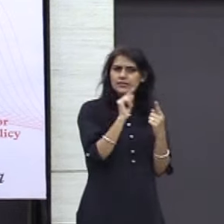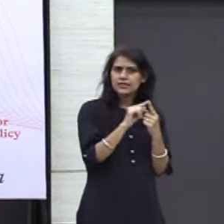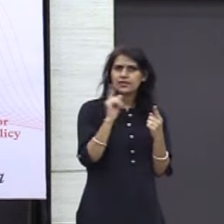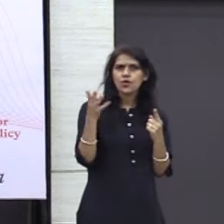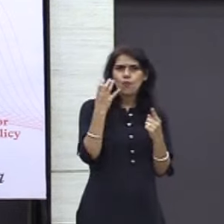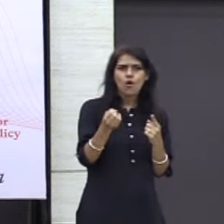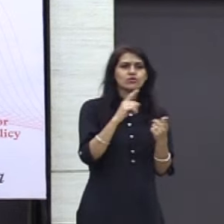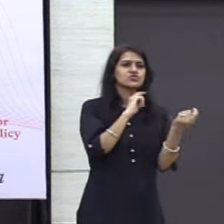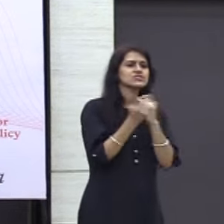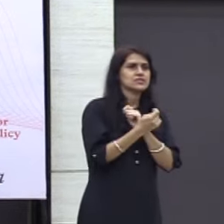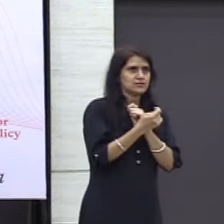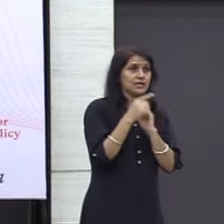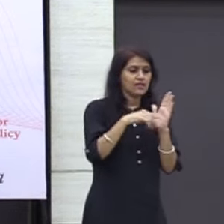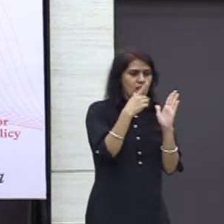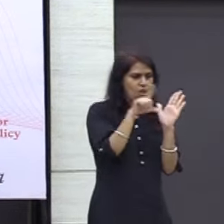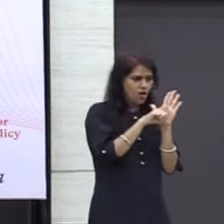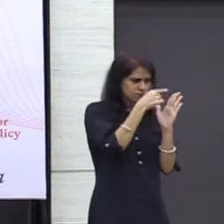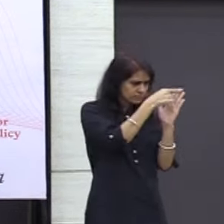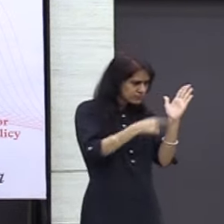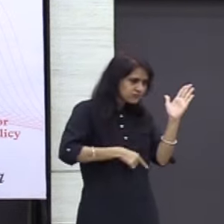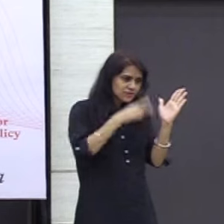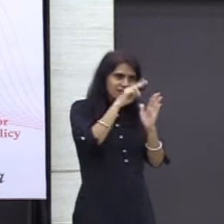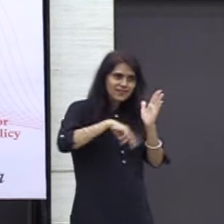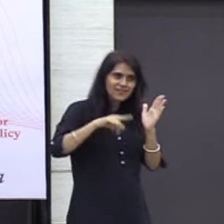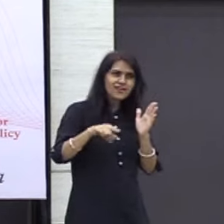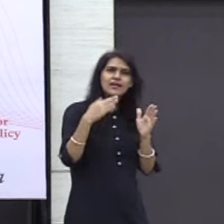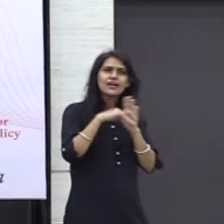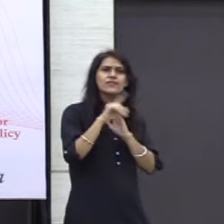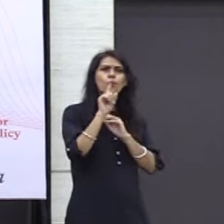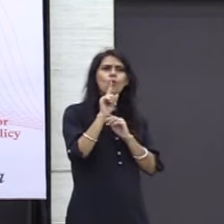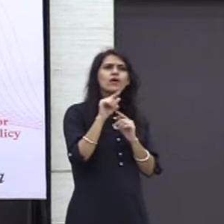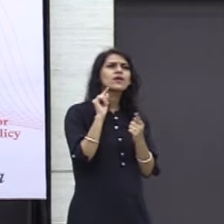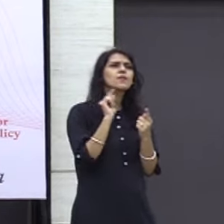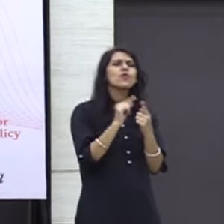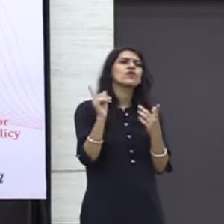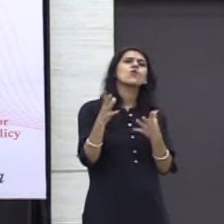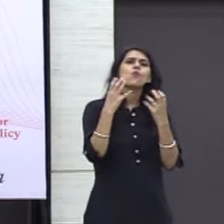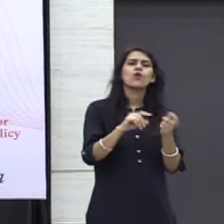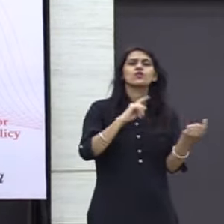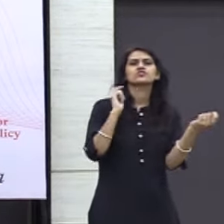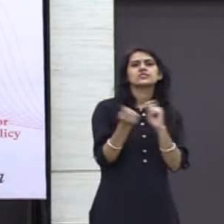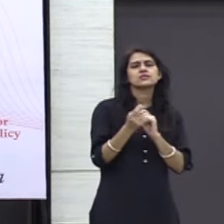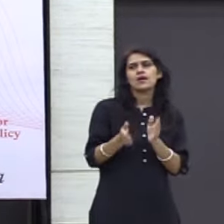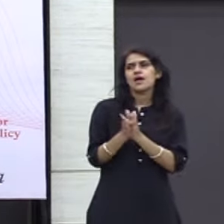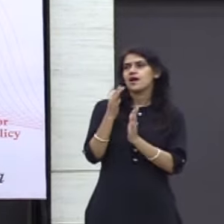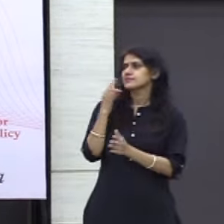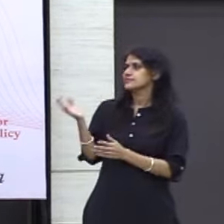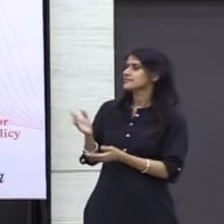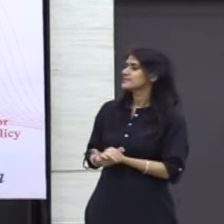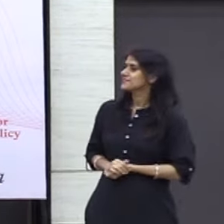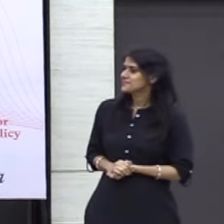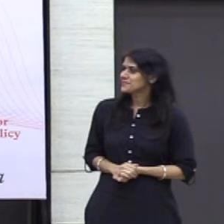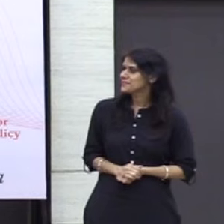wanted to change in these laws, which you think would be the most critical change, what would that be? That we